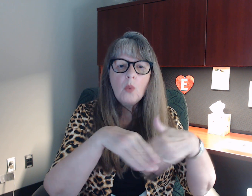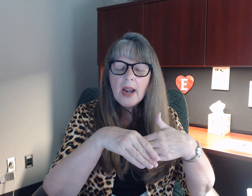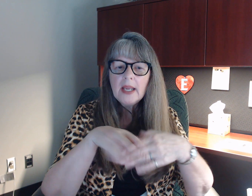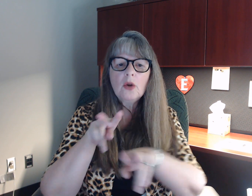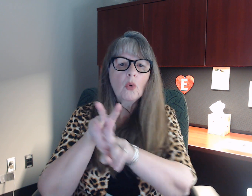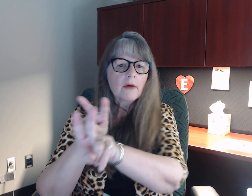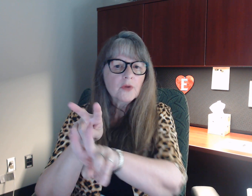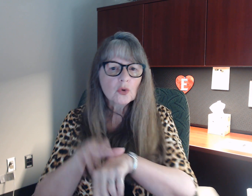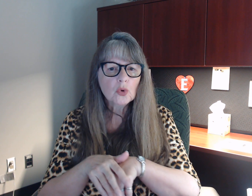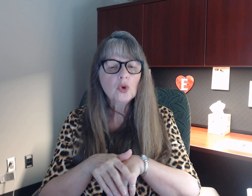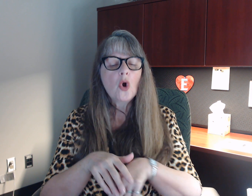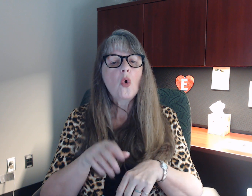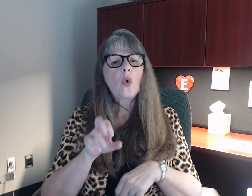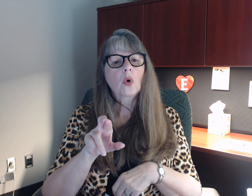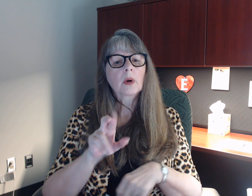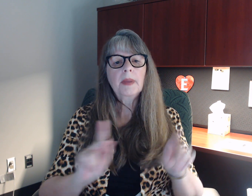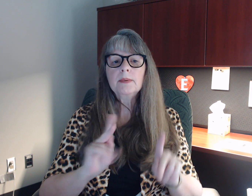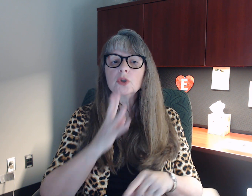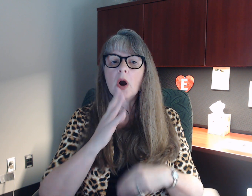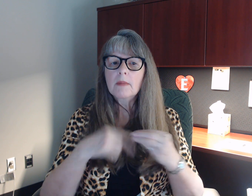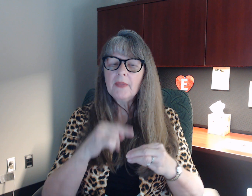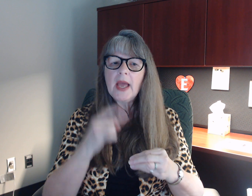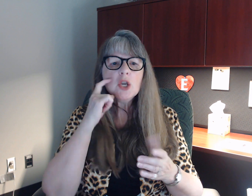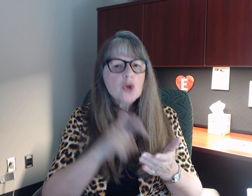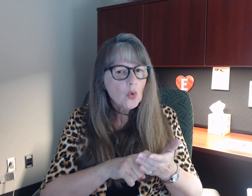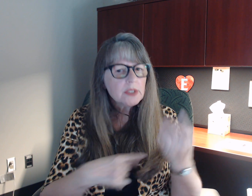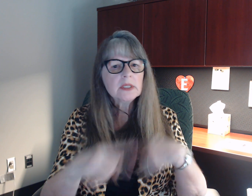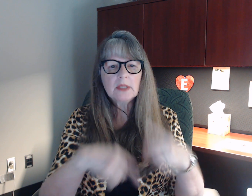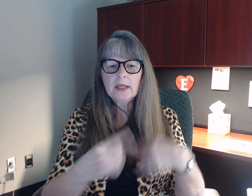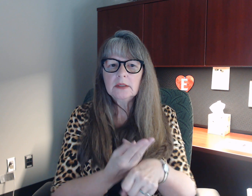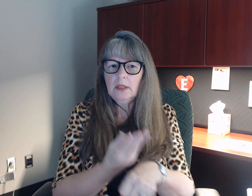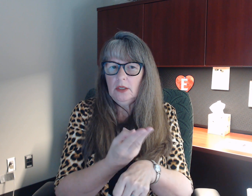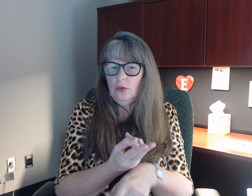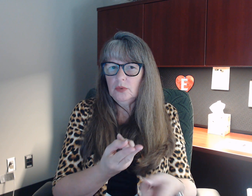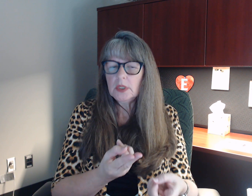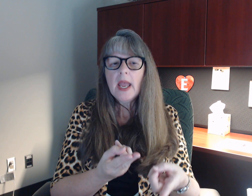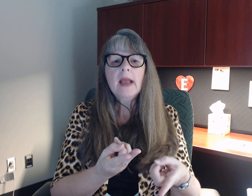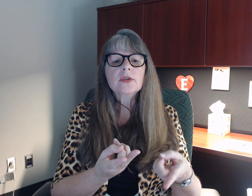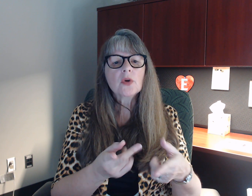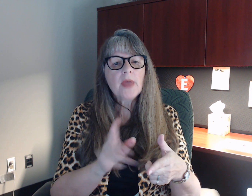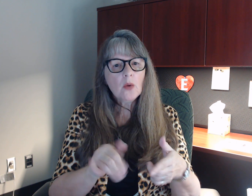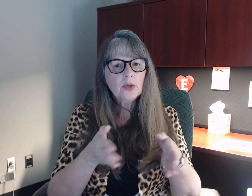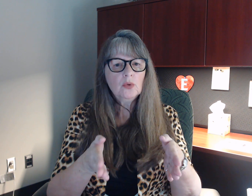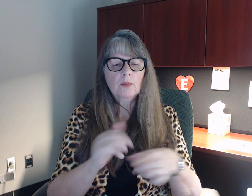wedding or a funeral, or people talk about that, notice the signs that they use, and so that way you can